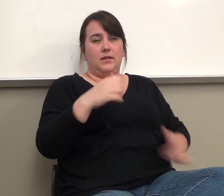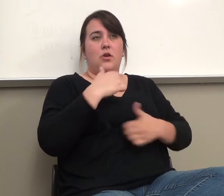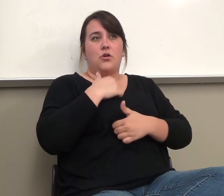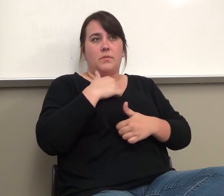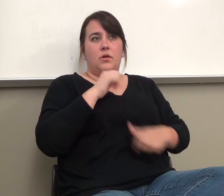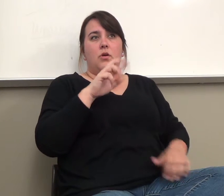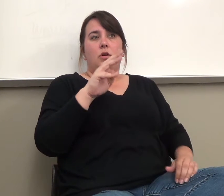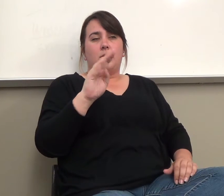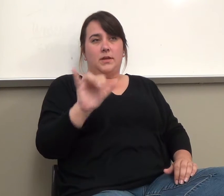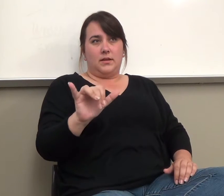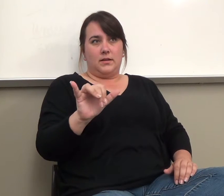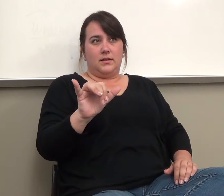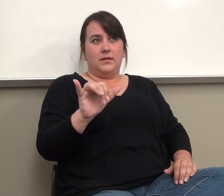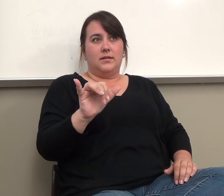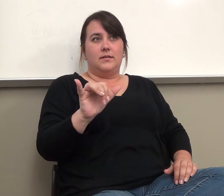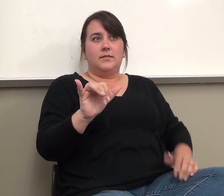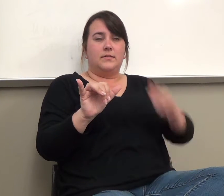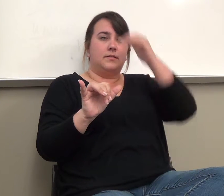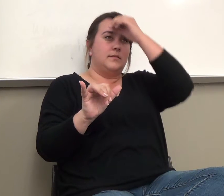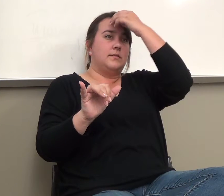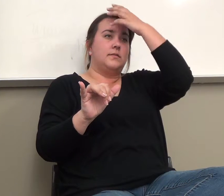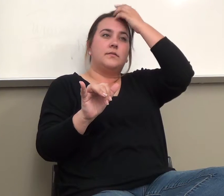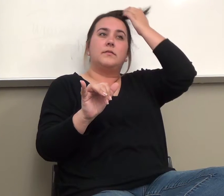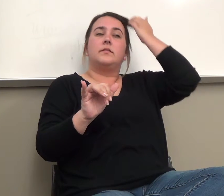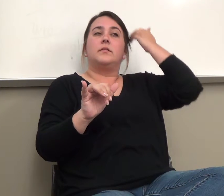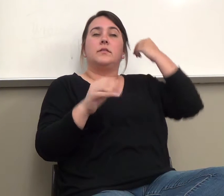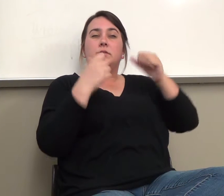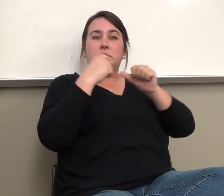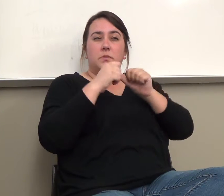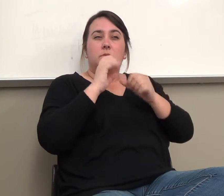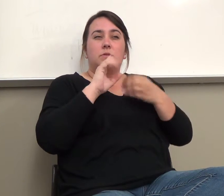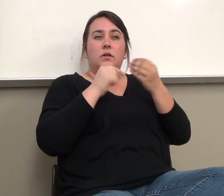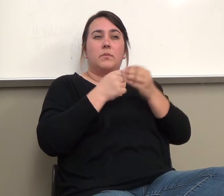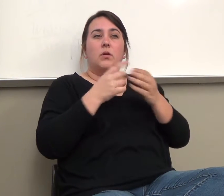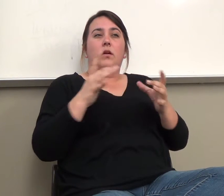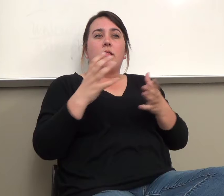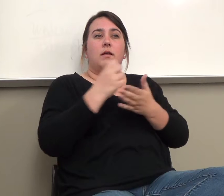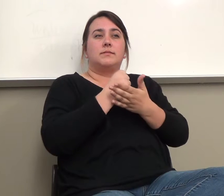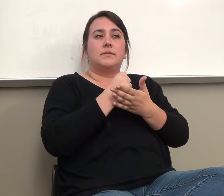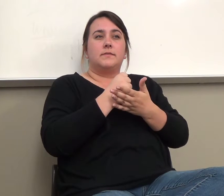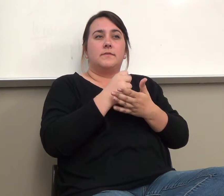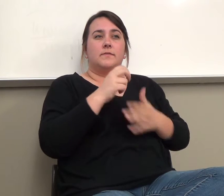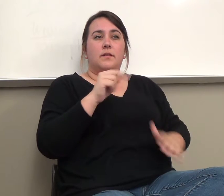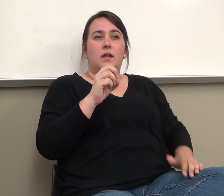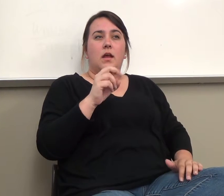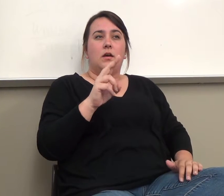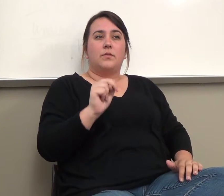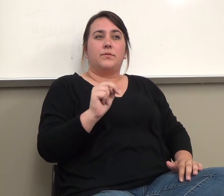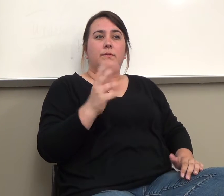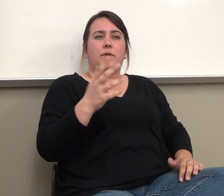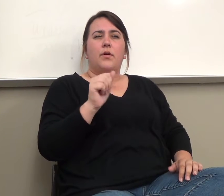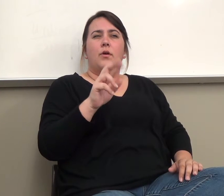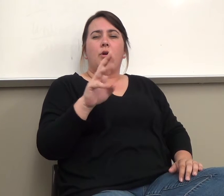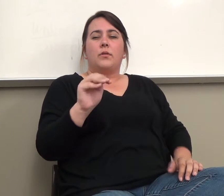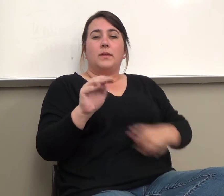said about collective nouns? What is army? Is it singular or